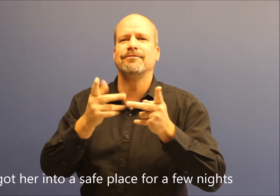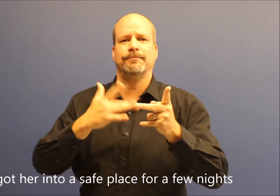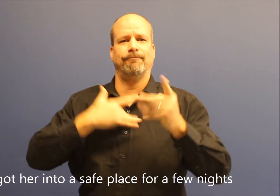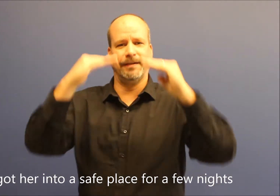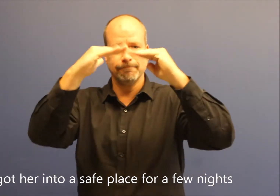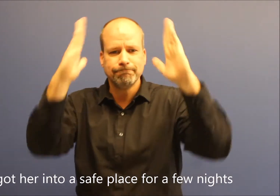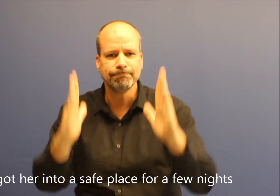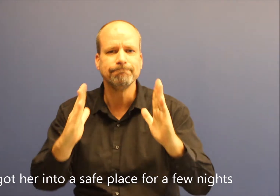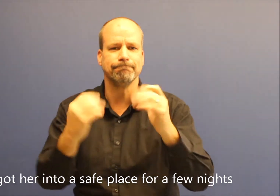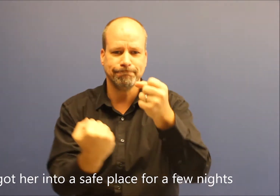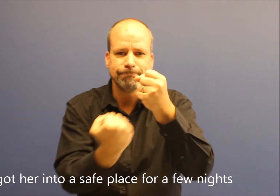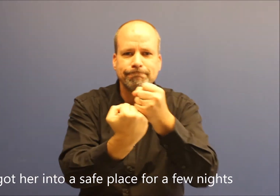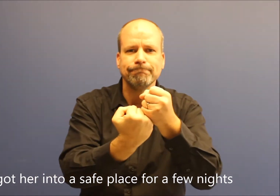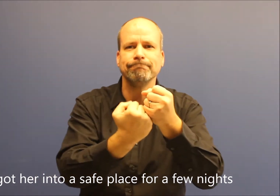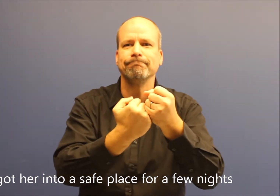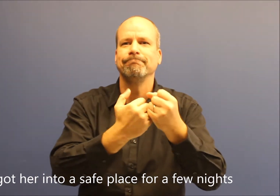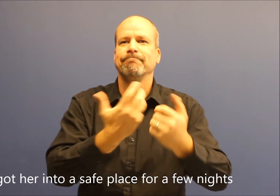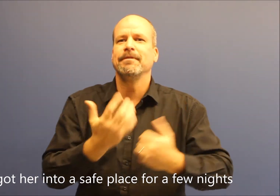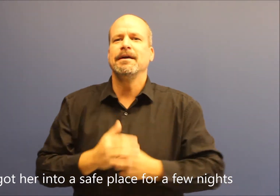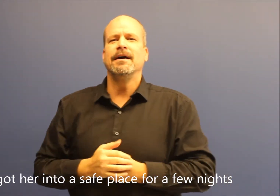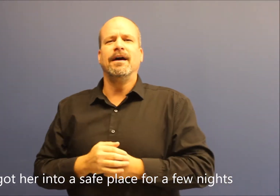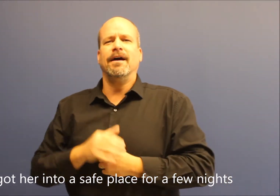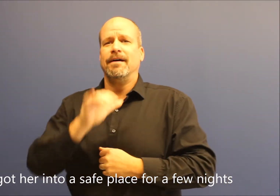We got her in a safe place for a few nights